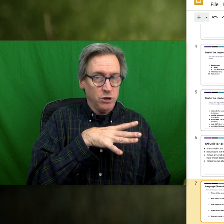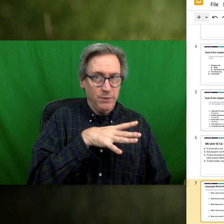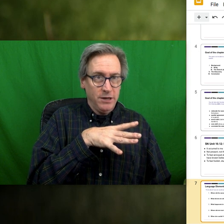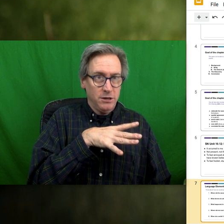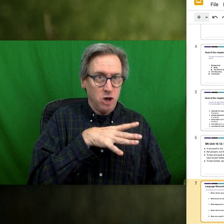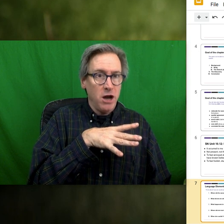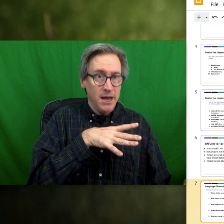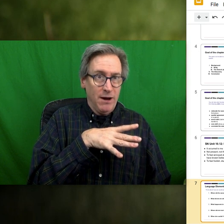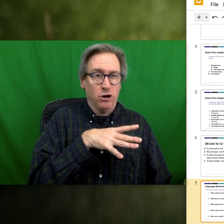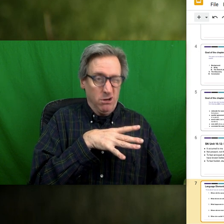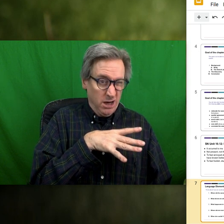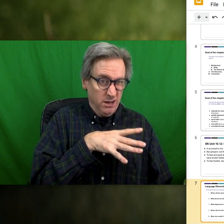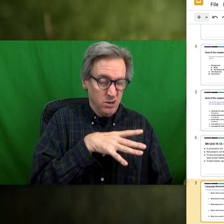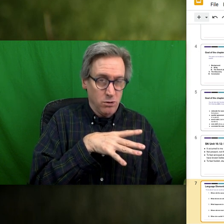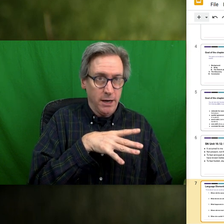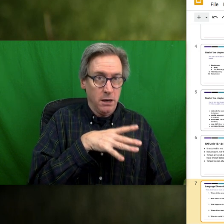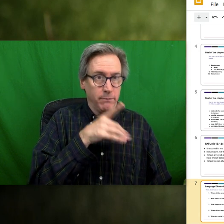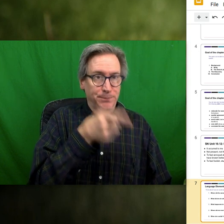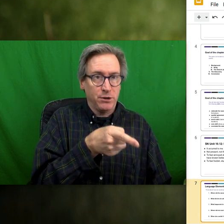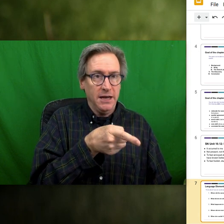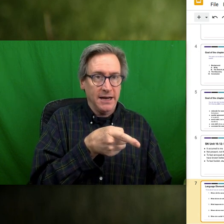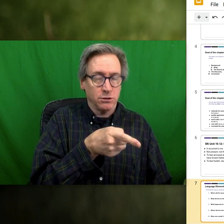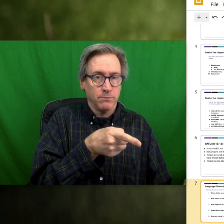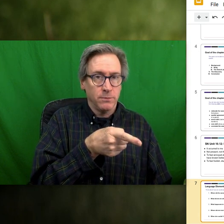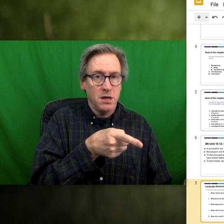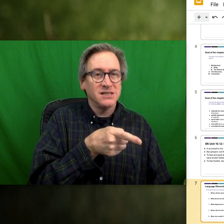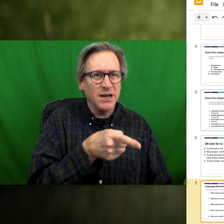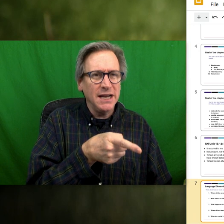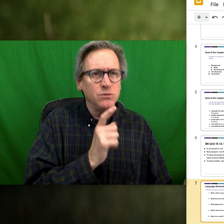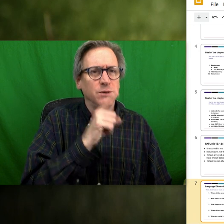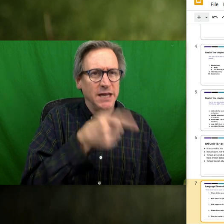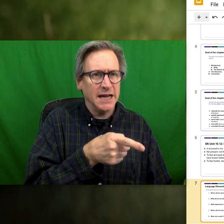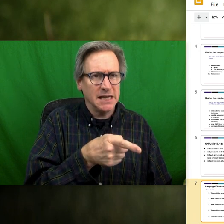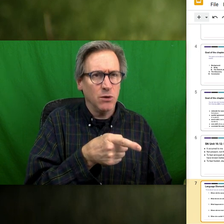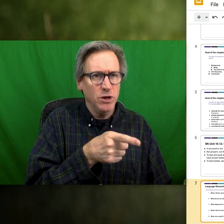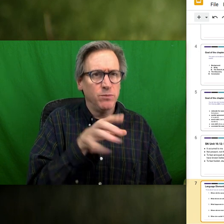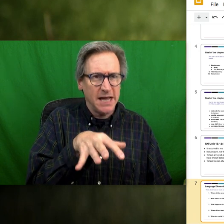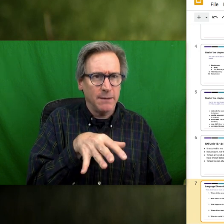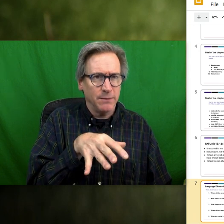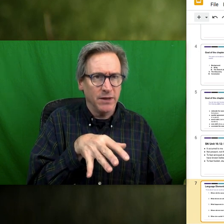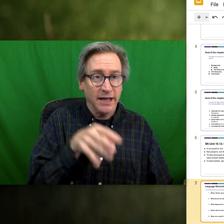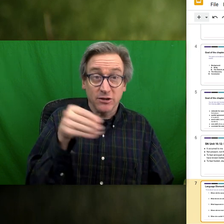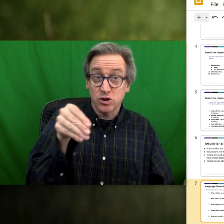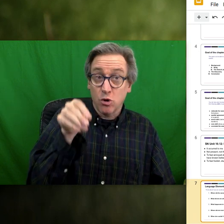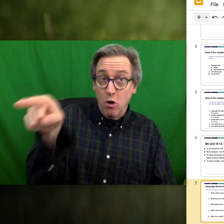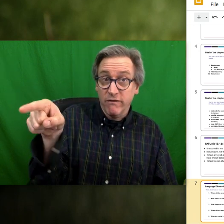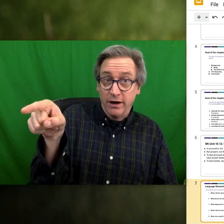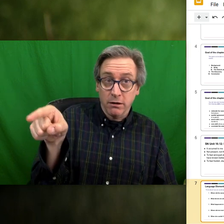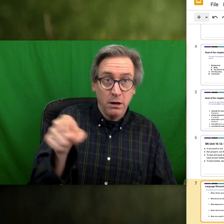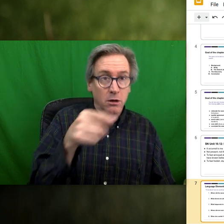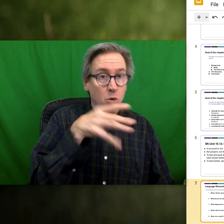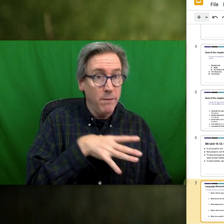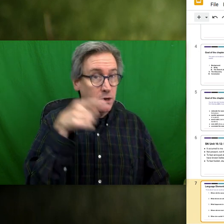because we're going to be talking about her in the story, index her. Start getting used to indexing when you set up something. Like the store over